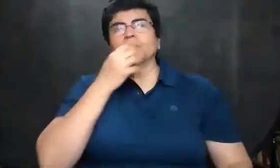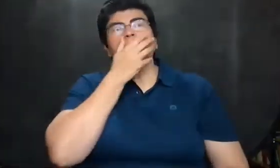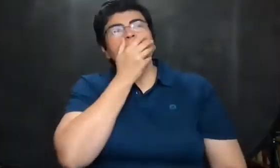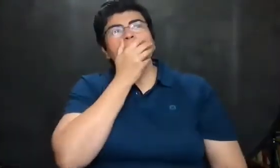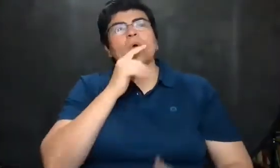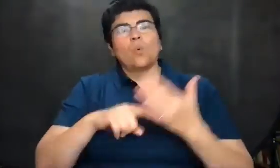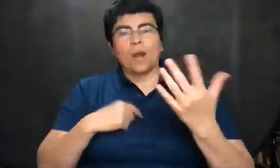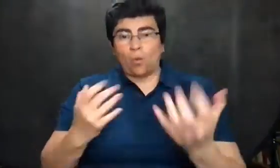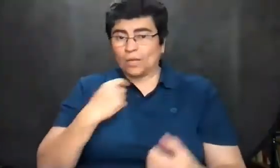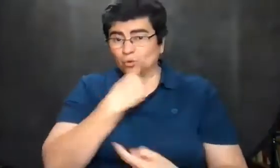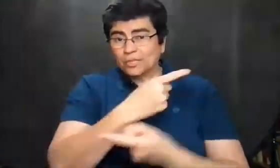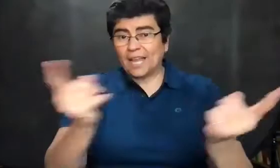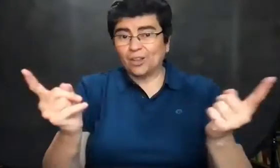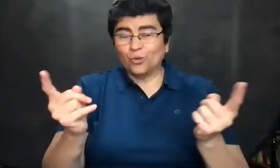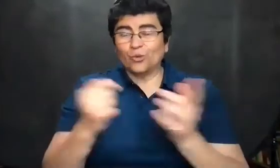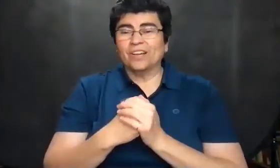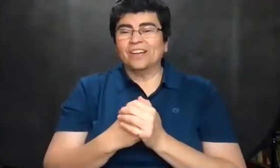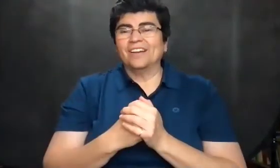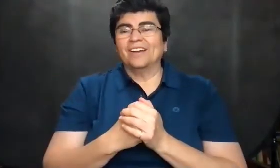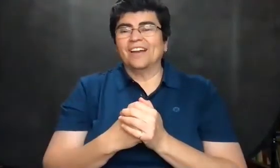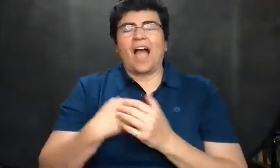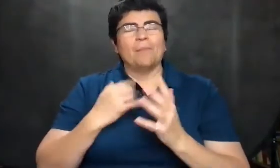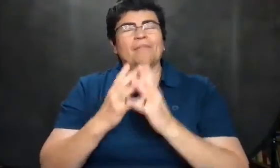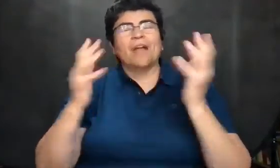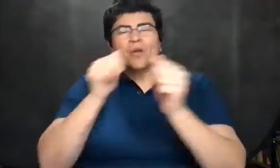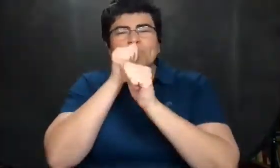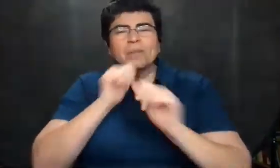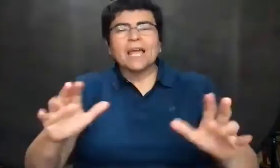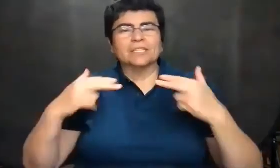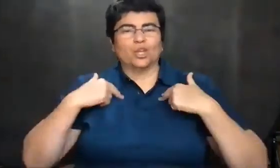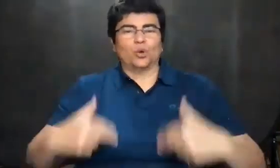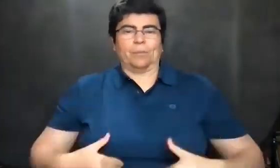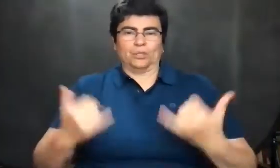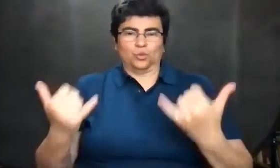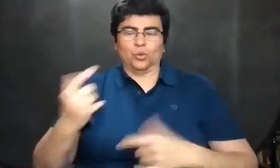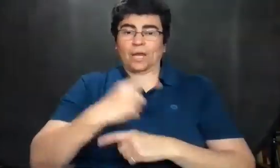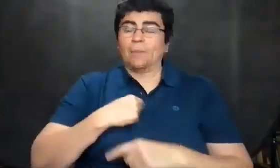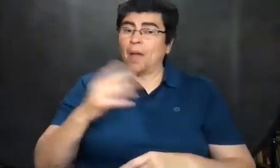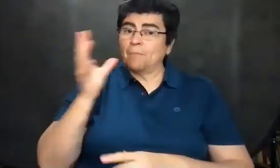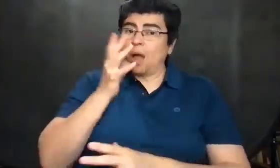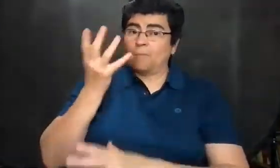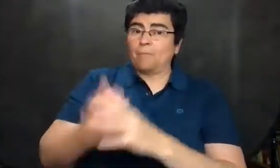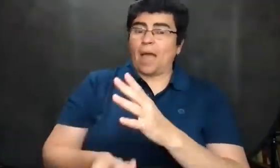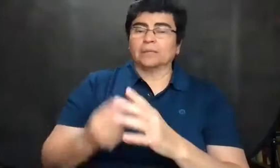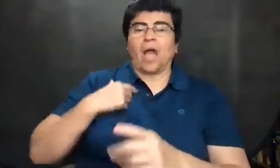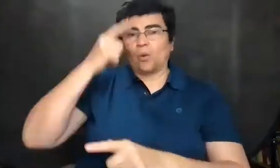like to say to all of you is, I'm a very blessed human being today. After my mom passed, my brothers wanted to sell the